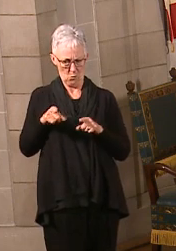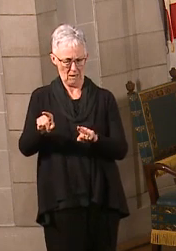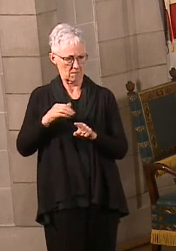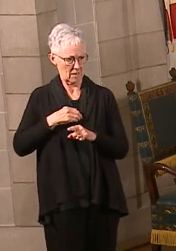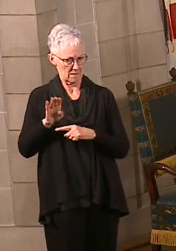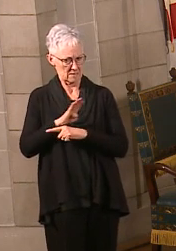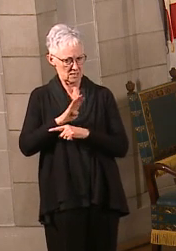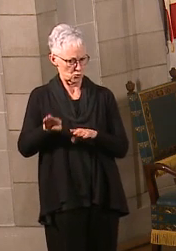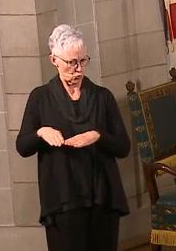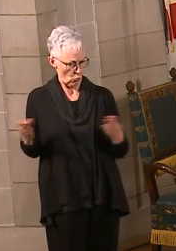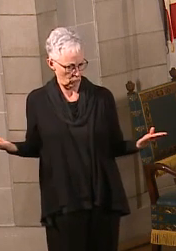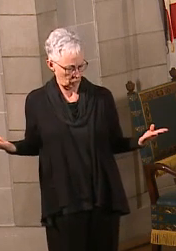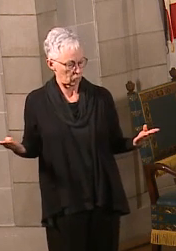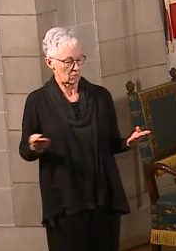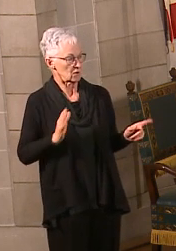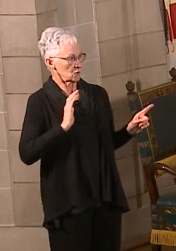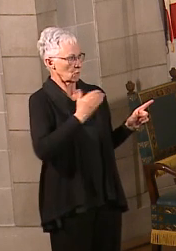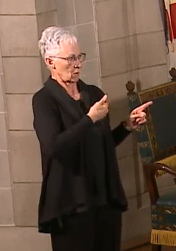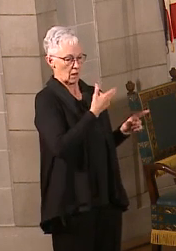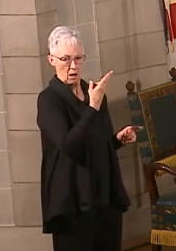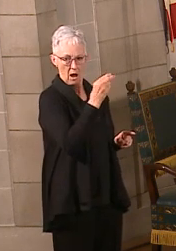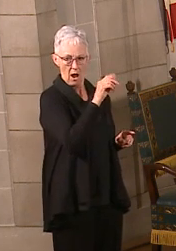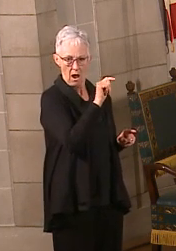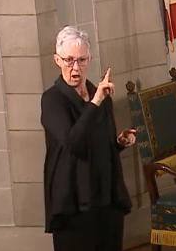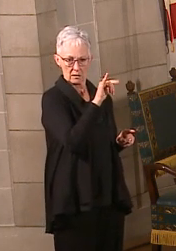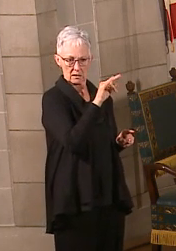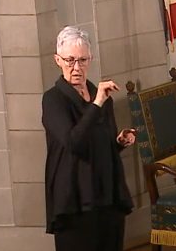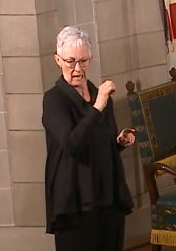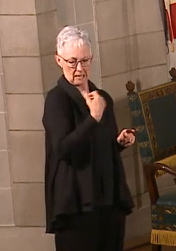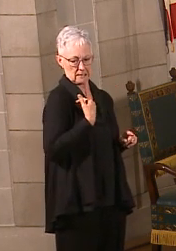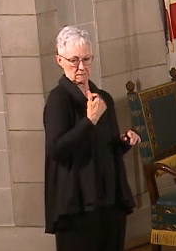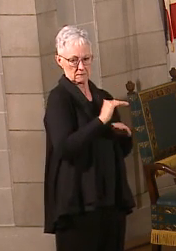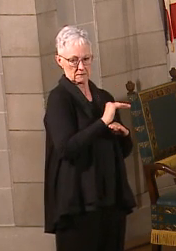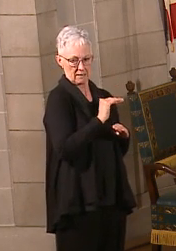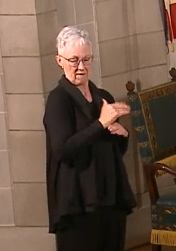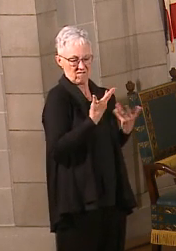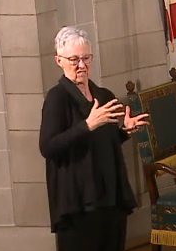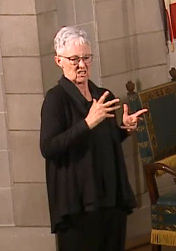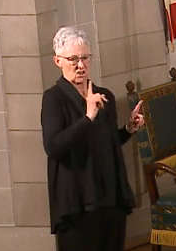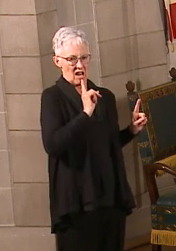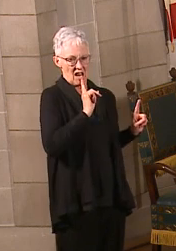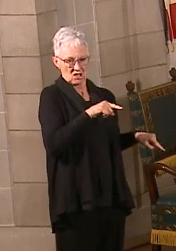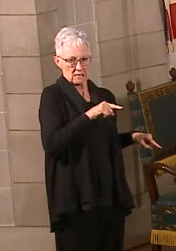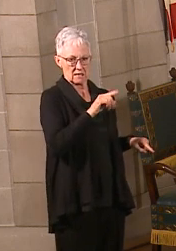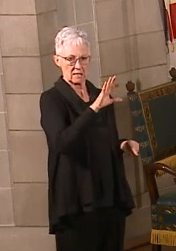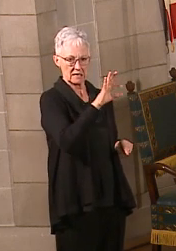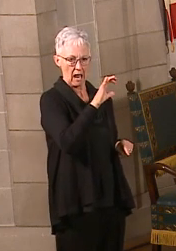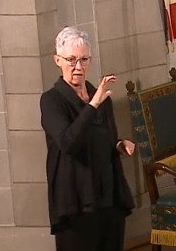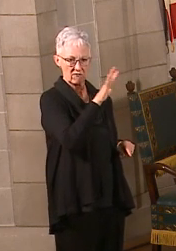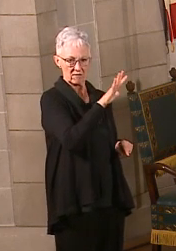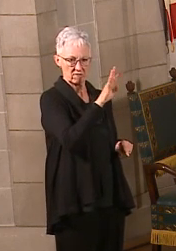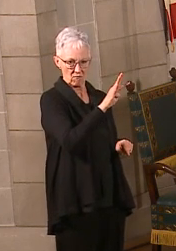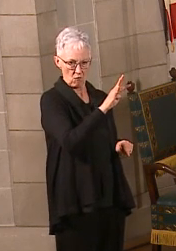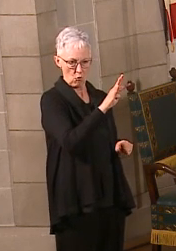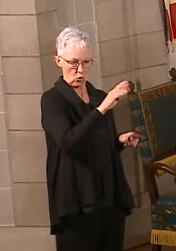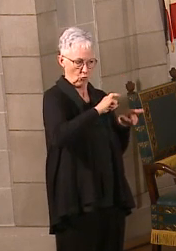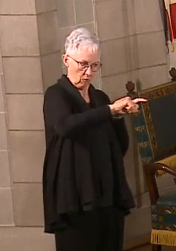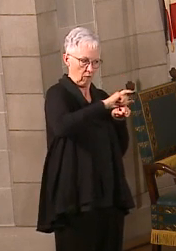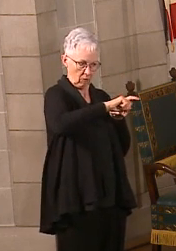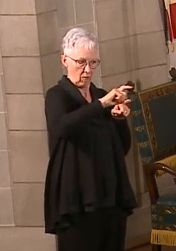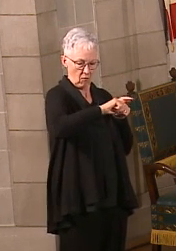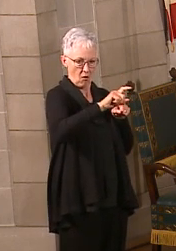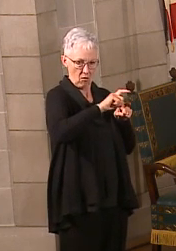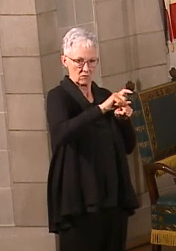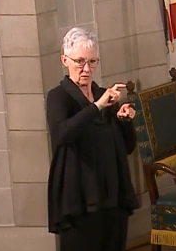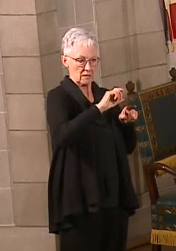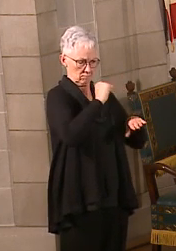hotline in Lincoln-Lancaster County had answered 954 calls since it was started on March 23rd. We've